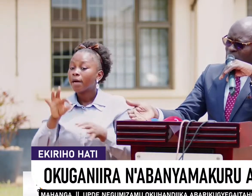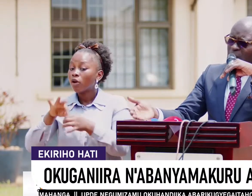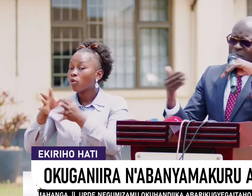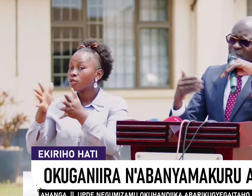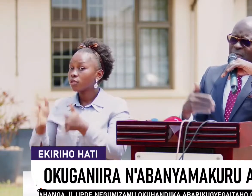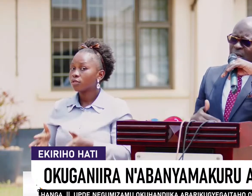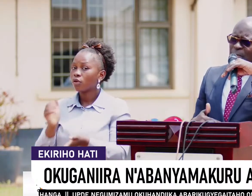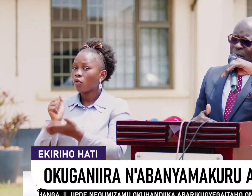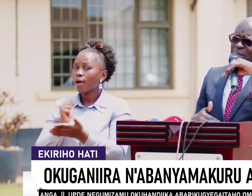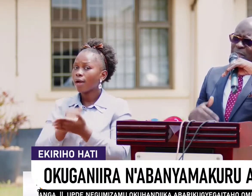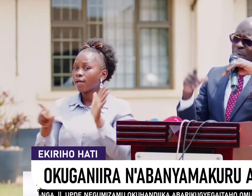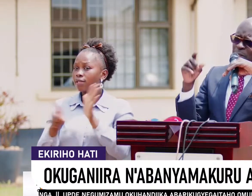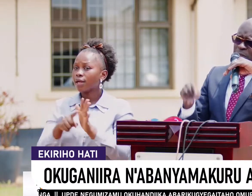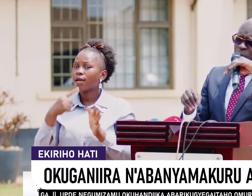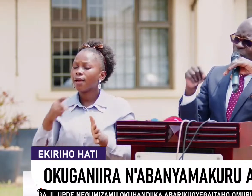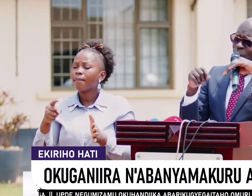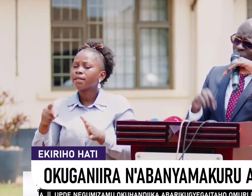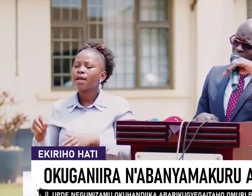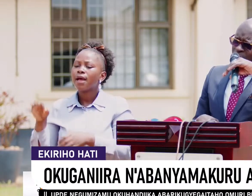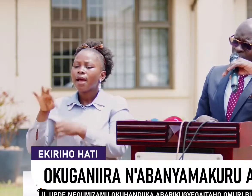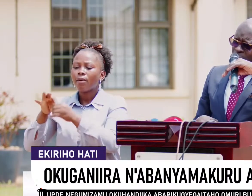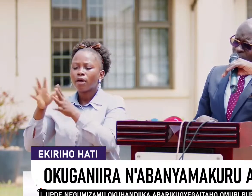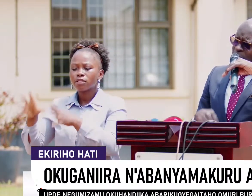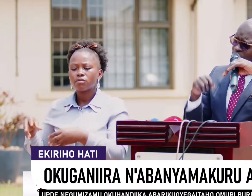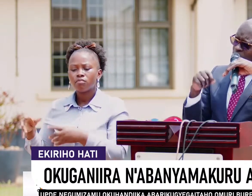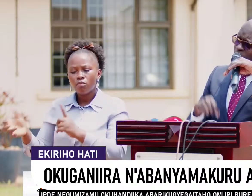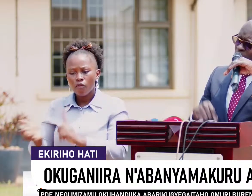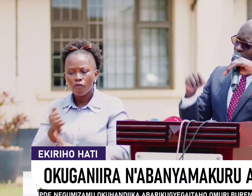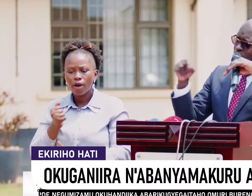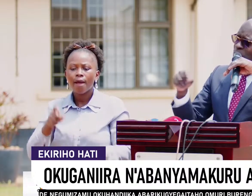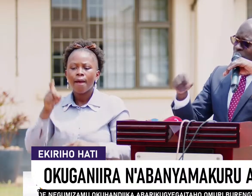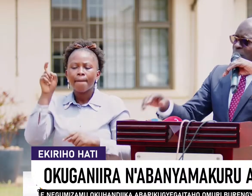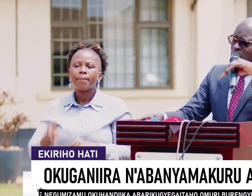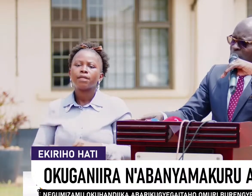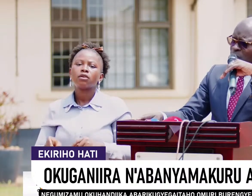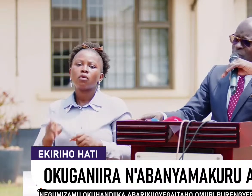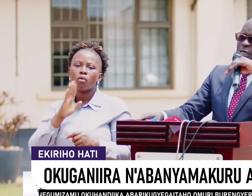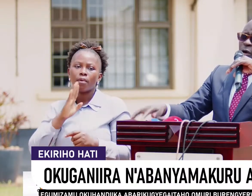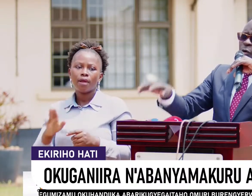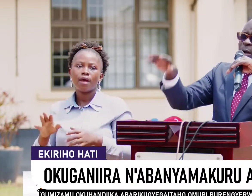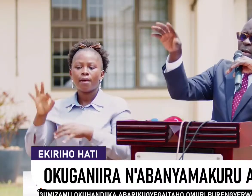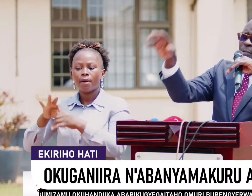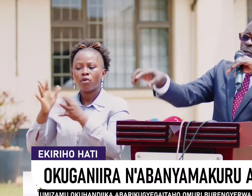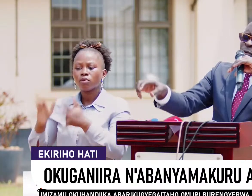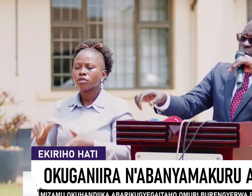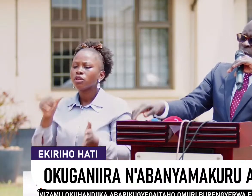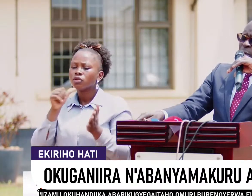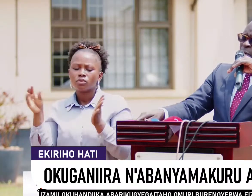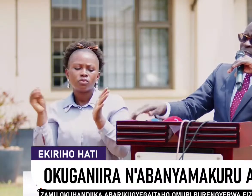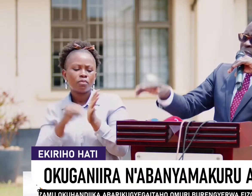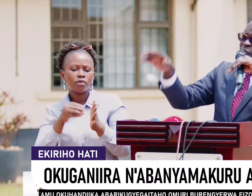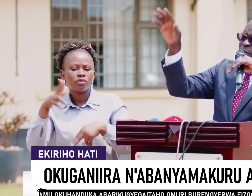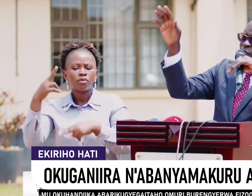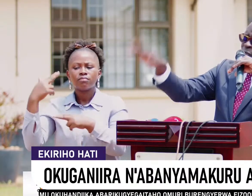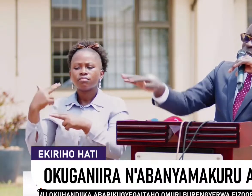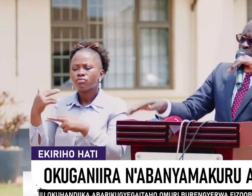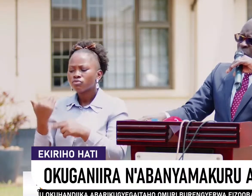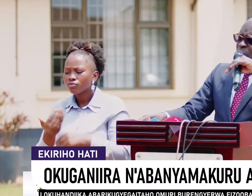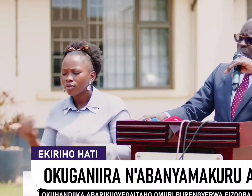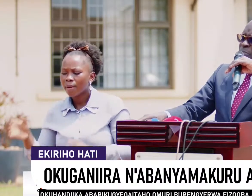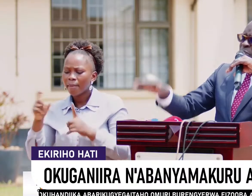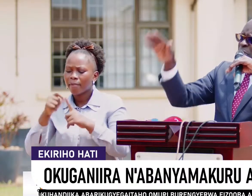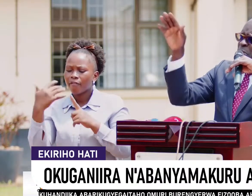balonzi kubanga teeka ligamba nti abawagizi balina kufuna bateeka okubeera balonzi. Toteekako baanabo ba